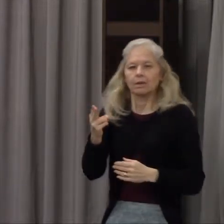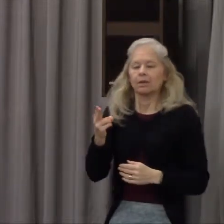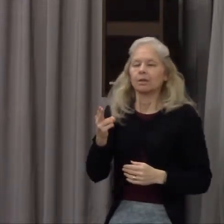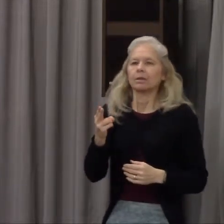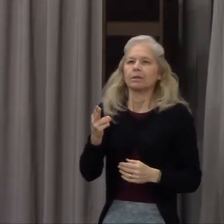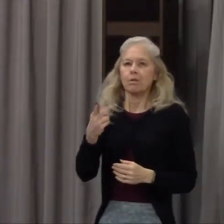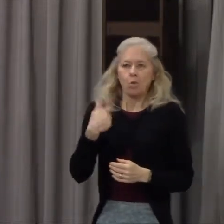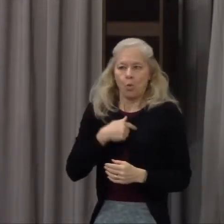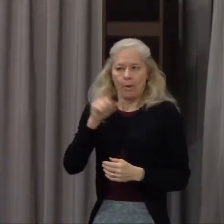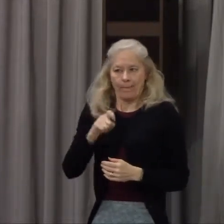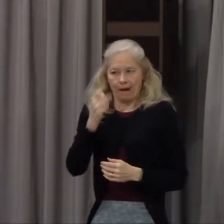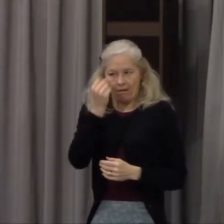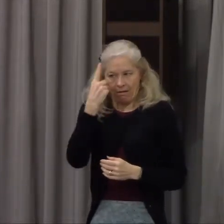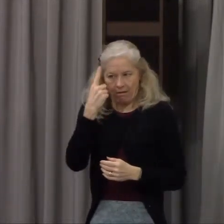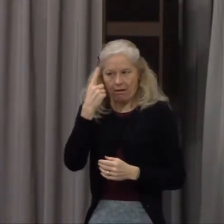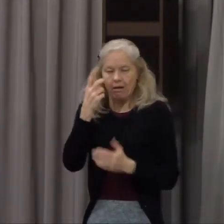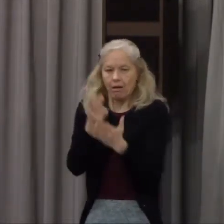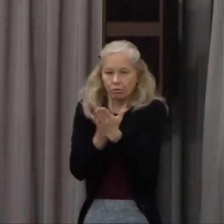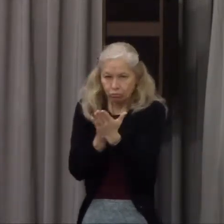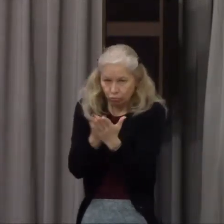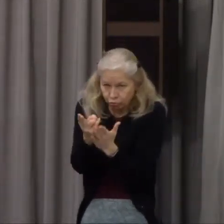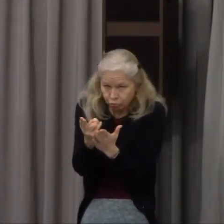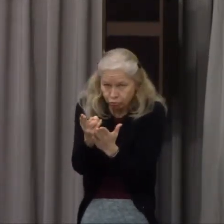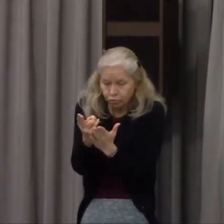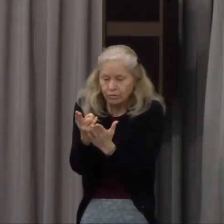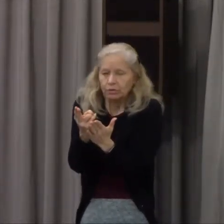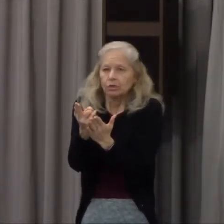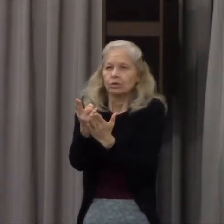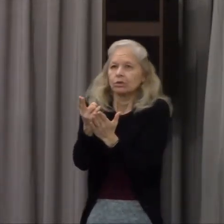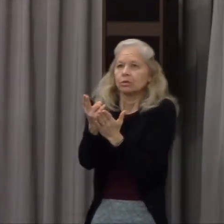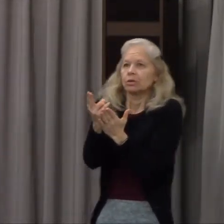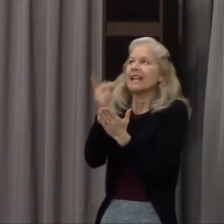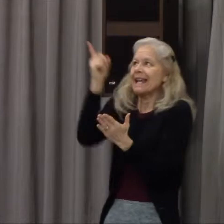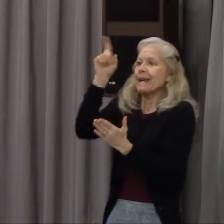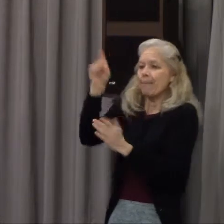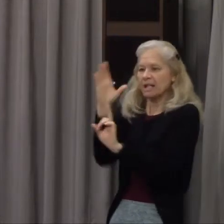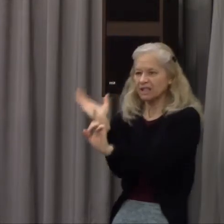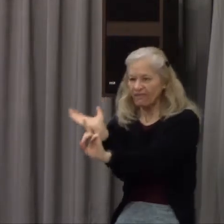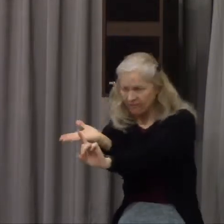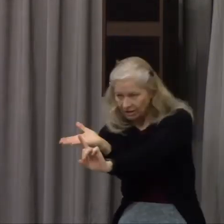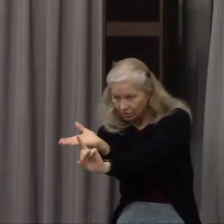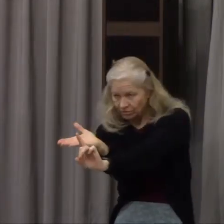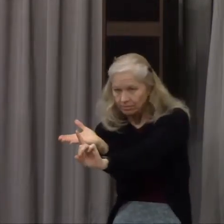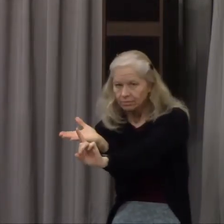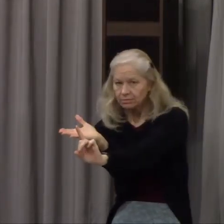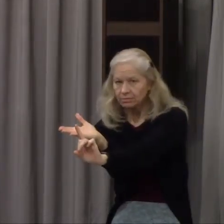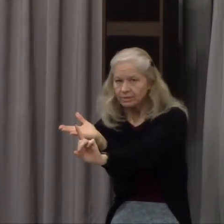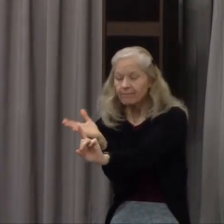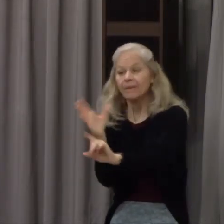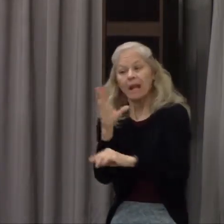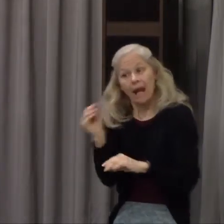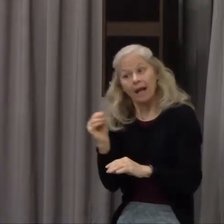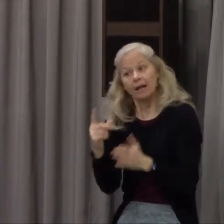If you know what I'm talking about, as you consider the plan of salvation, some of those truths aren't easy to swallow, are they?